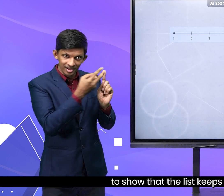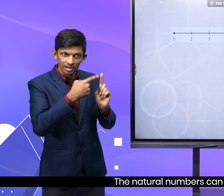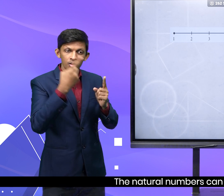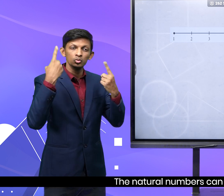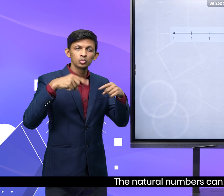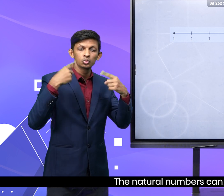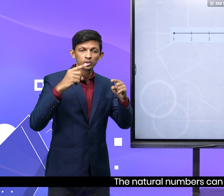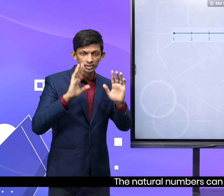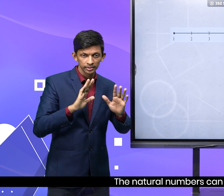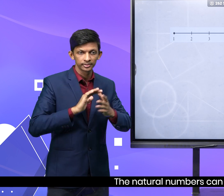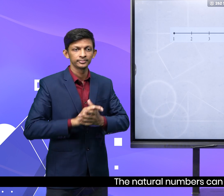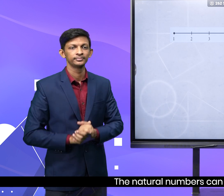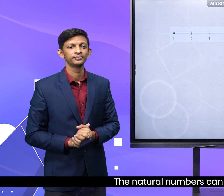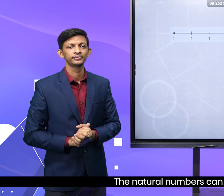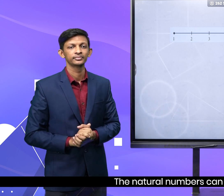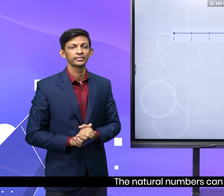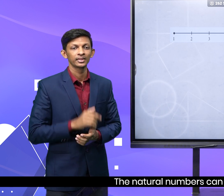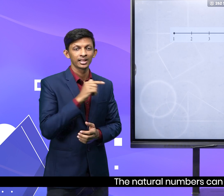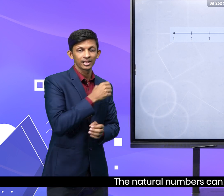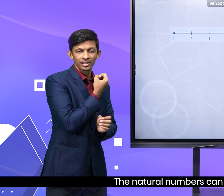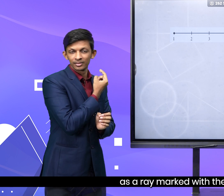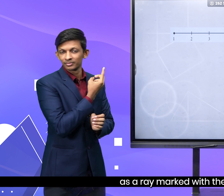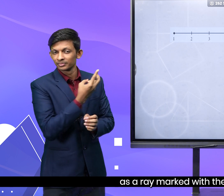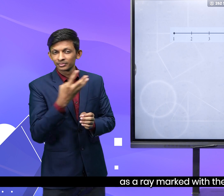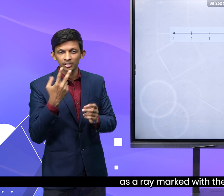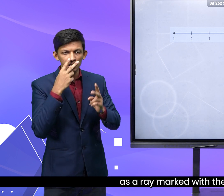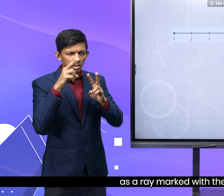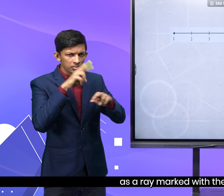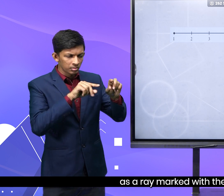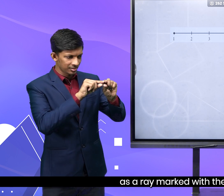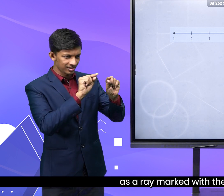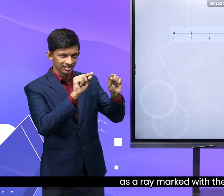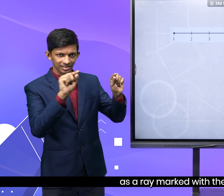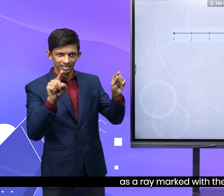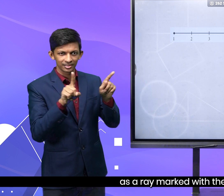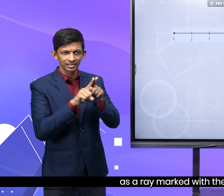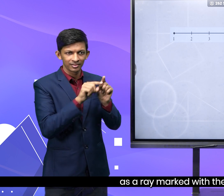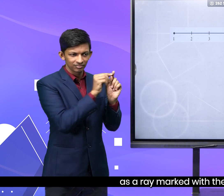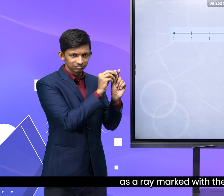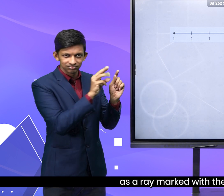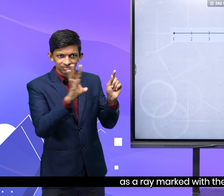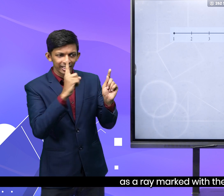The natural numbers can be visualized as a ray marked with these numbers.